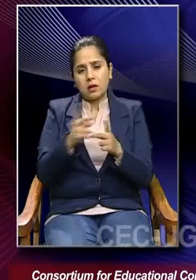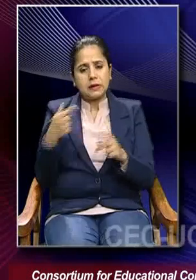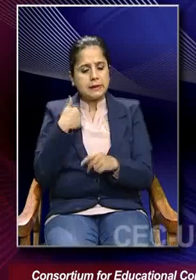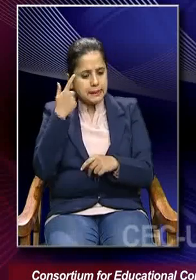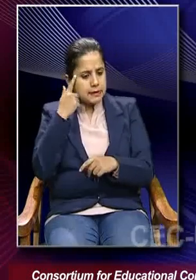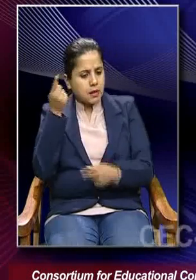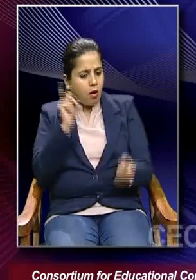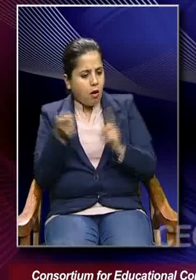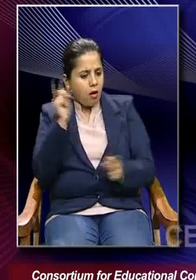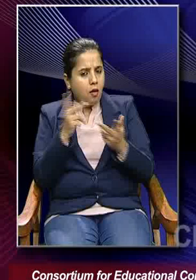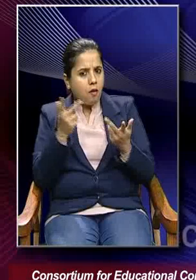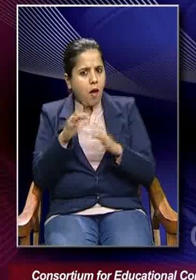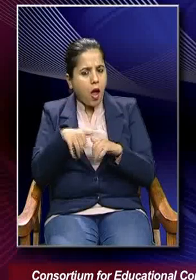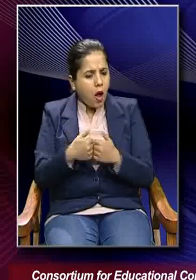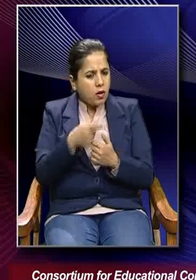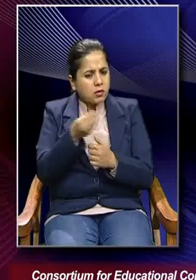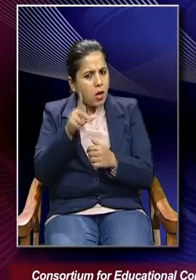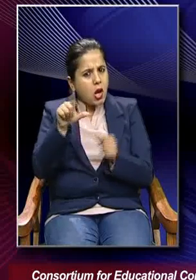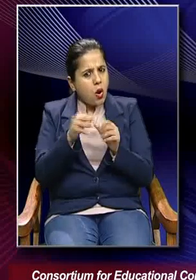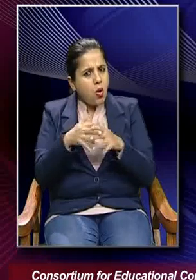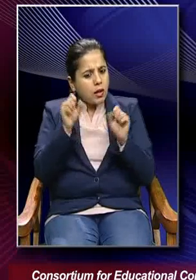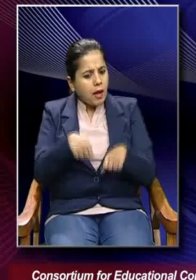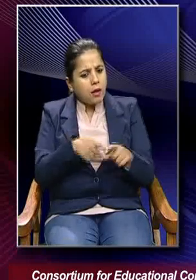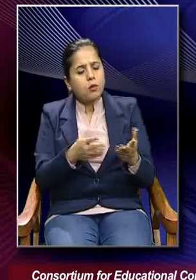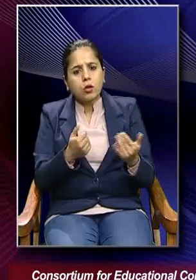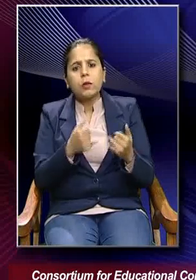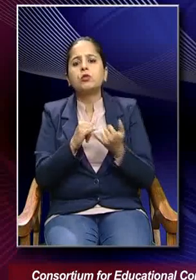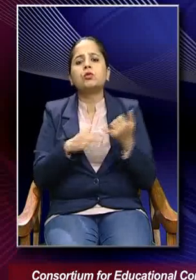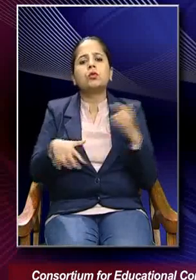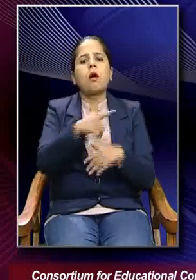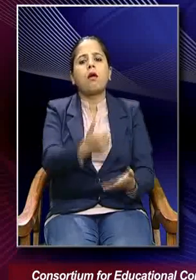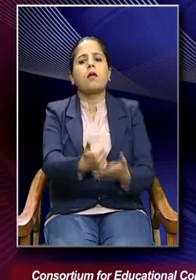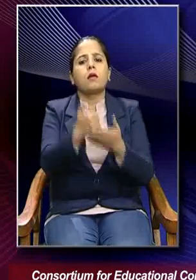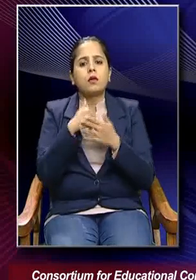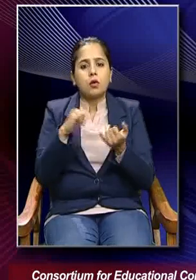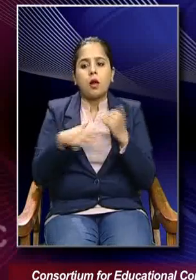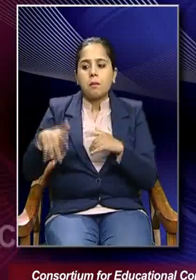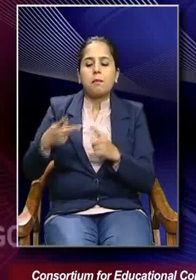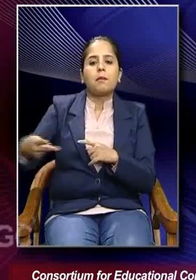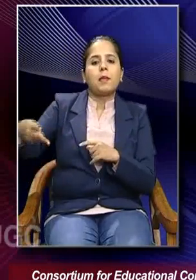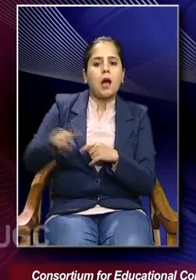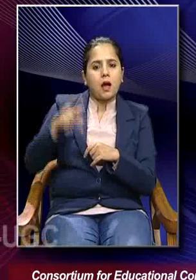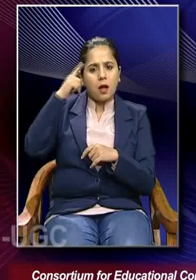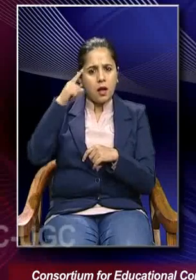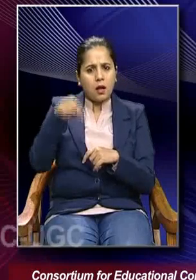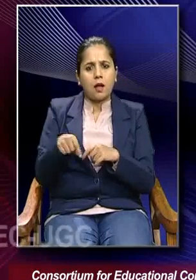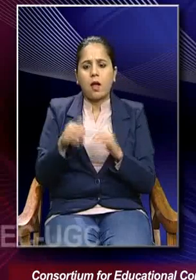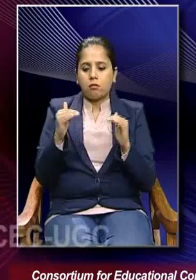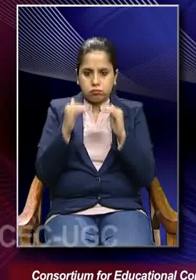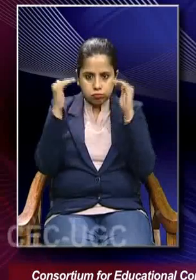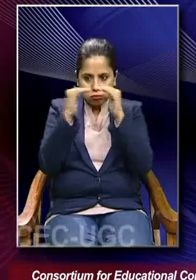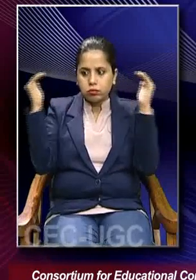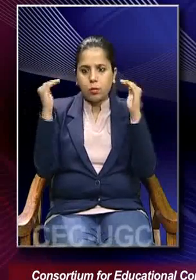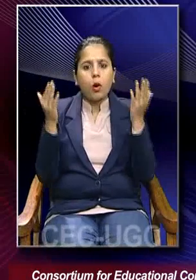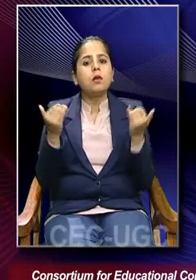out how we could have certain laws where society could come back to equilibrium.